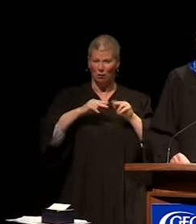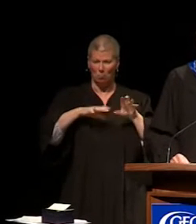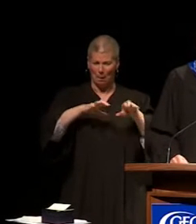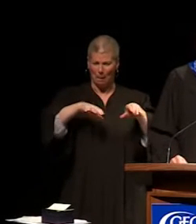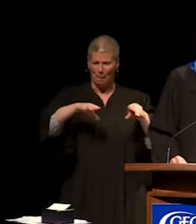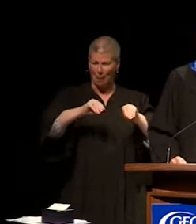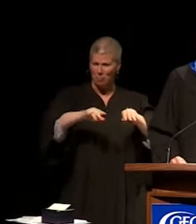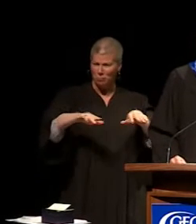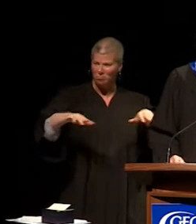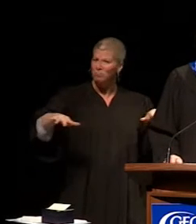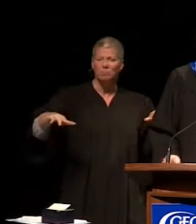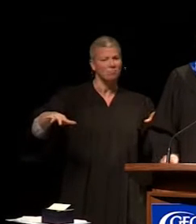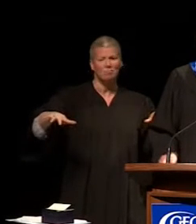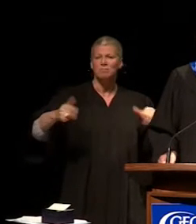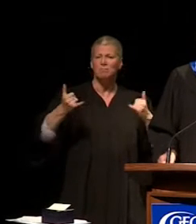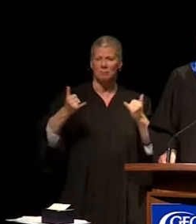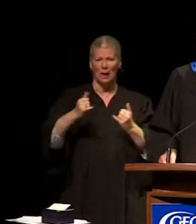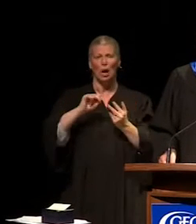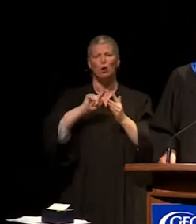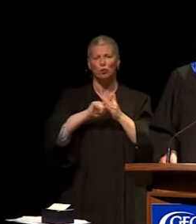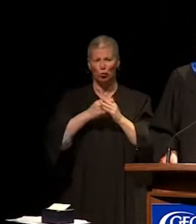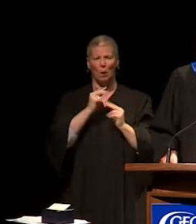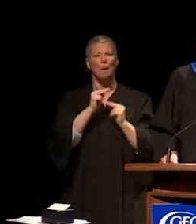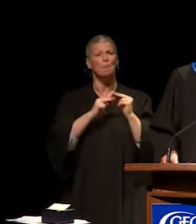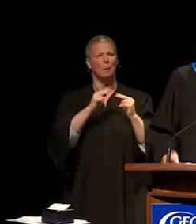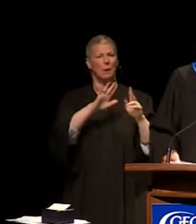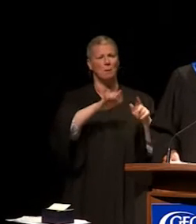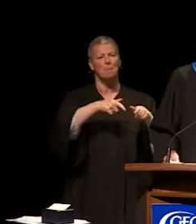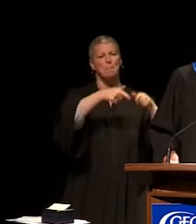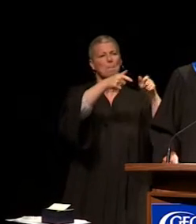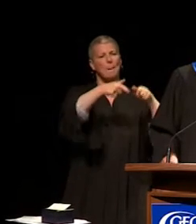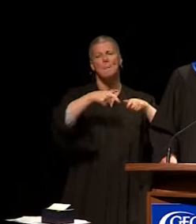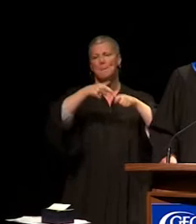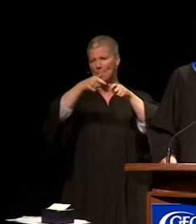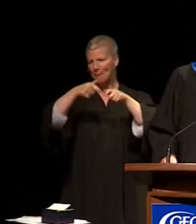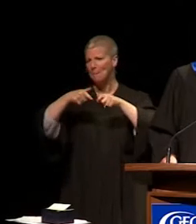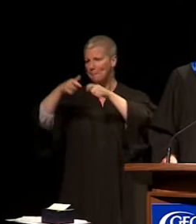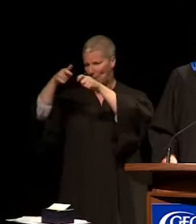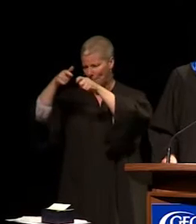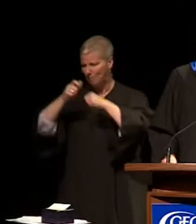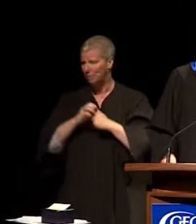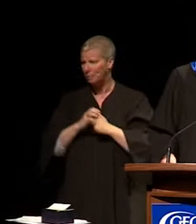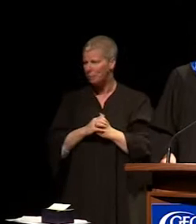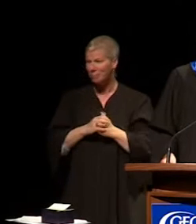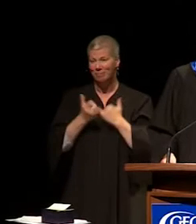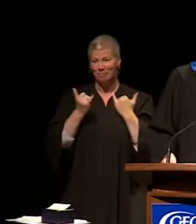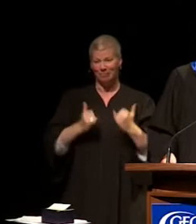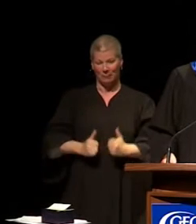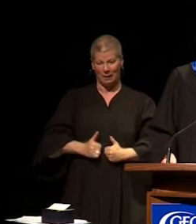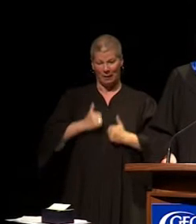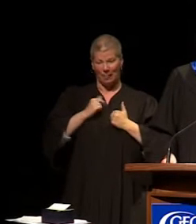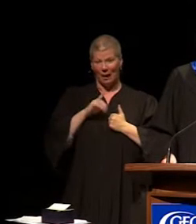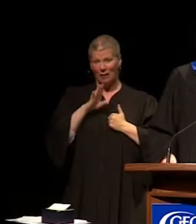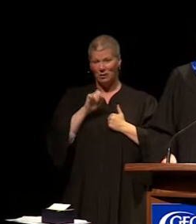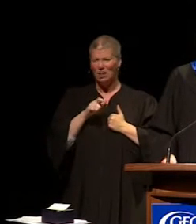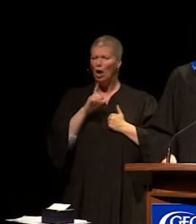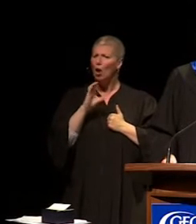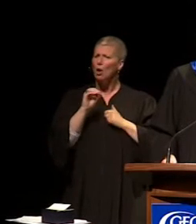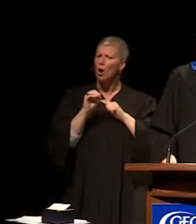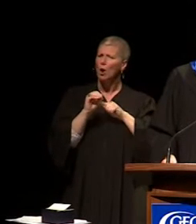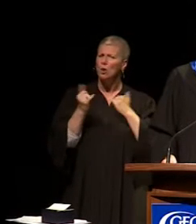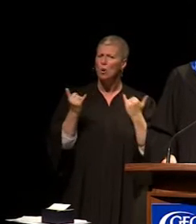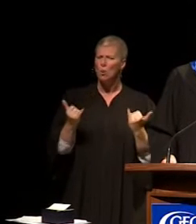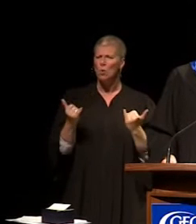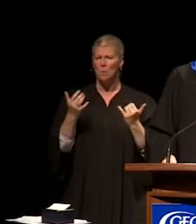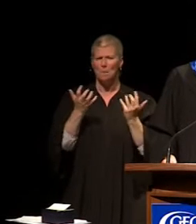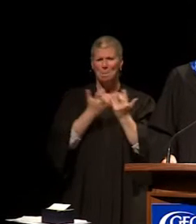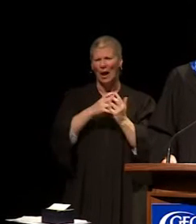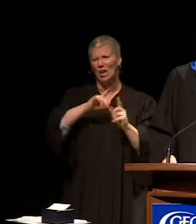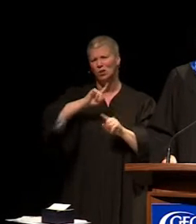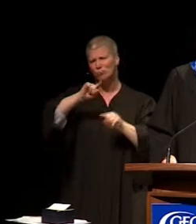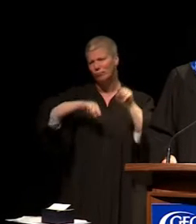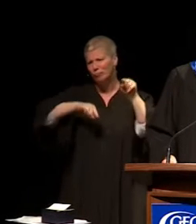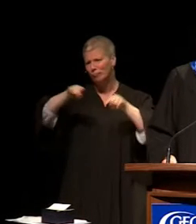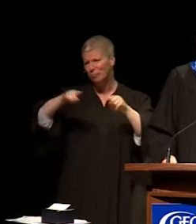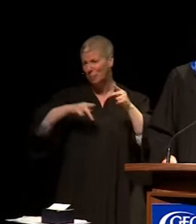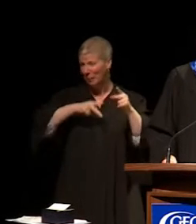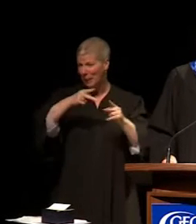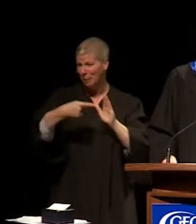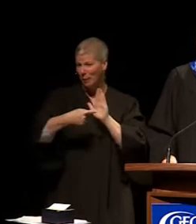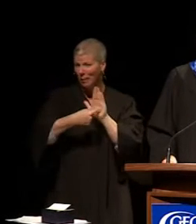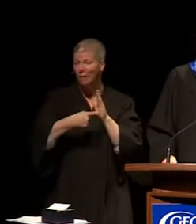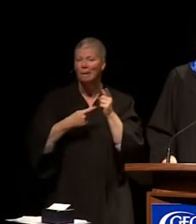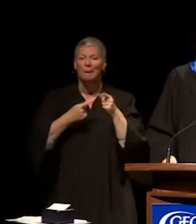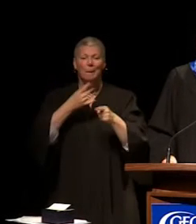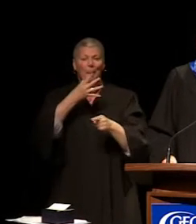upward. Lifestyle. Condos are meeting a wide range of appeal. Downsizing